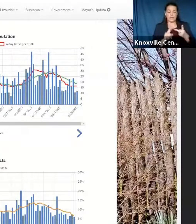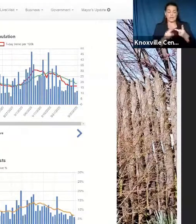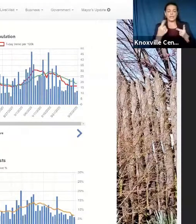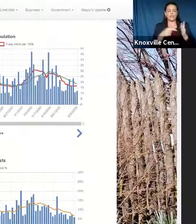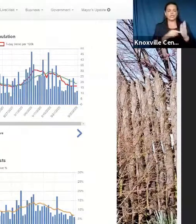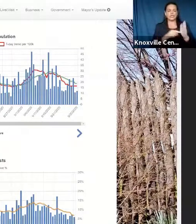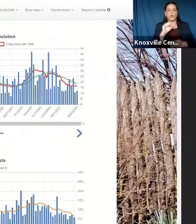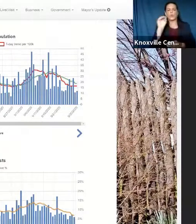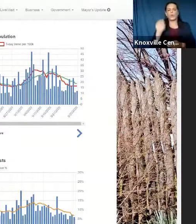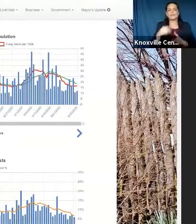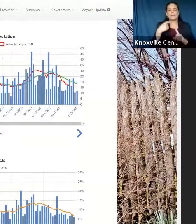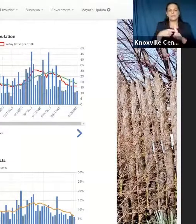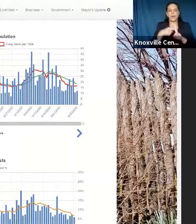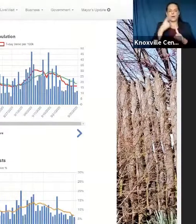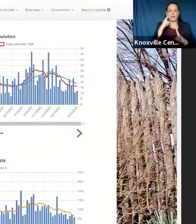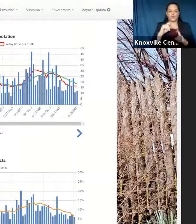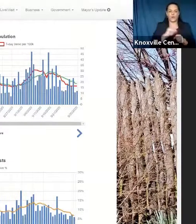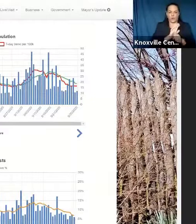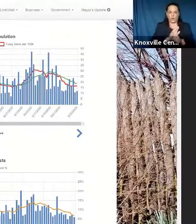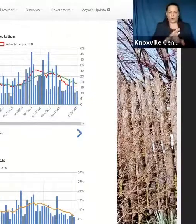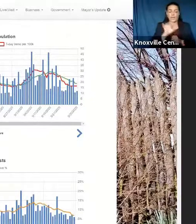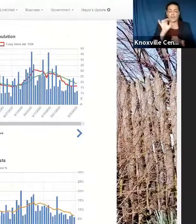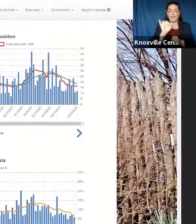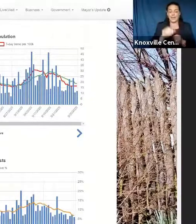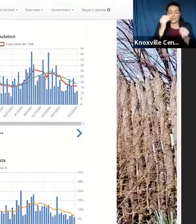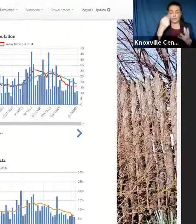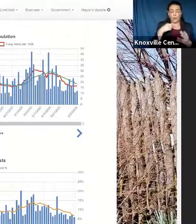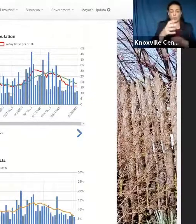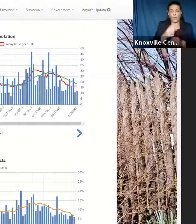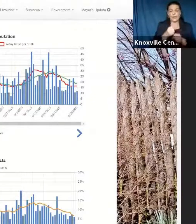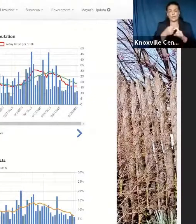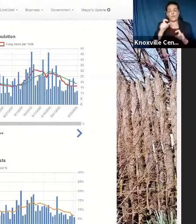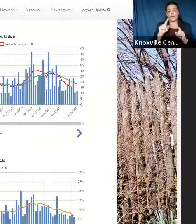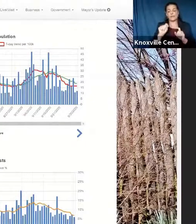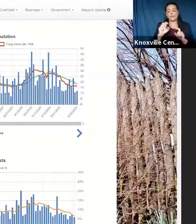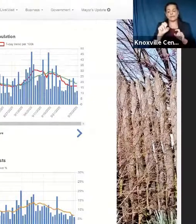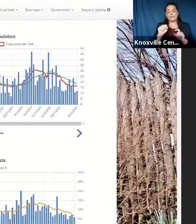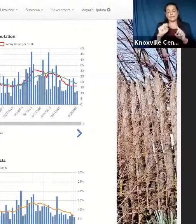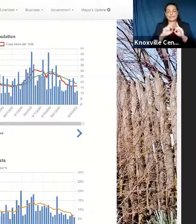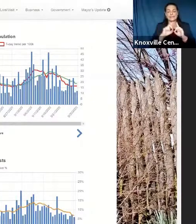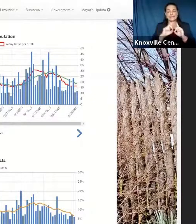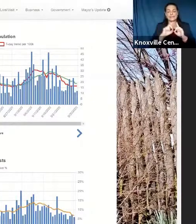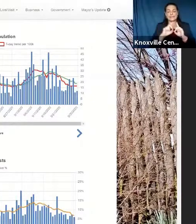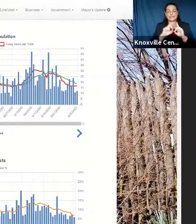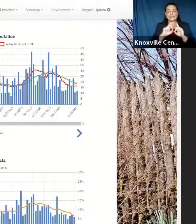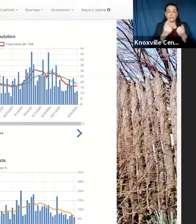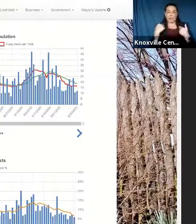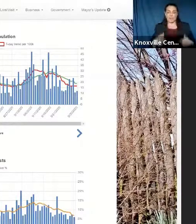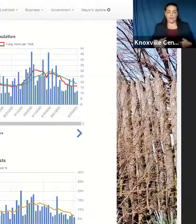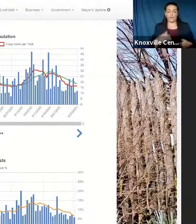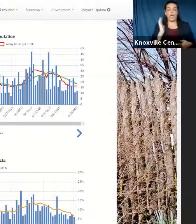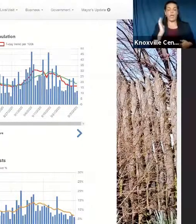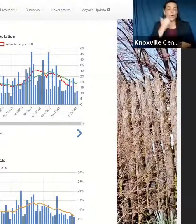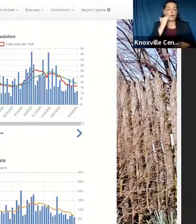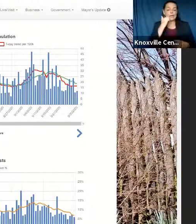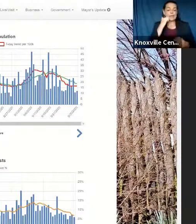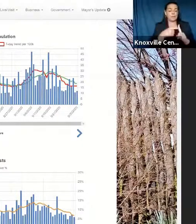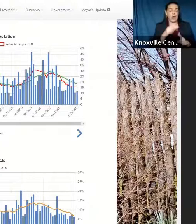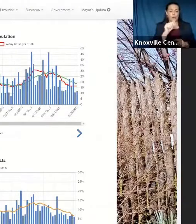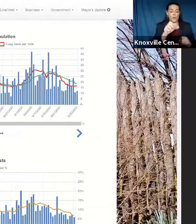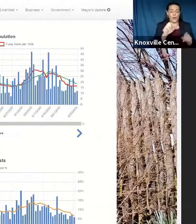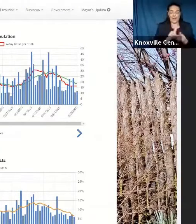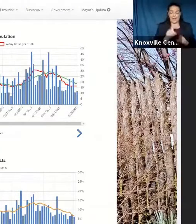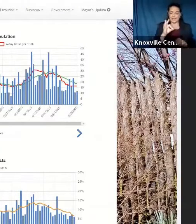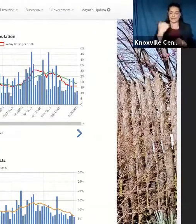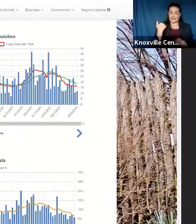for COVID-19. This data is received directly from the Tennessee Department of Health. Our daily positivity rate as of Sunday,